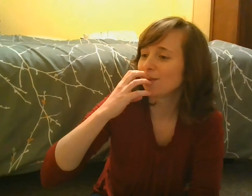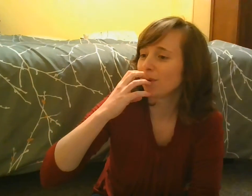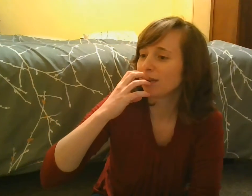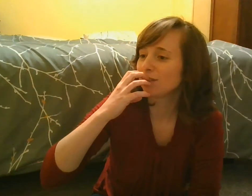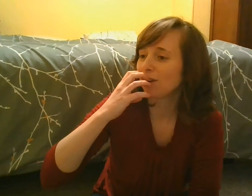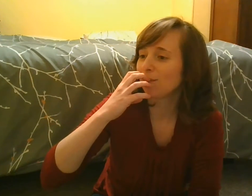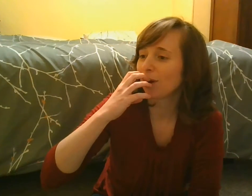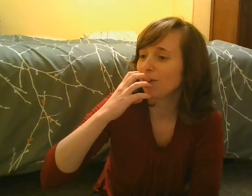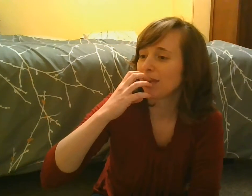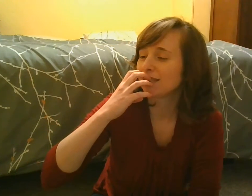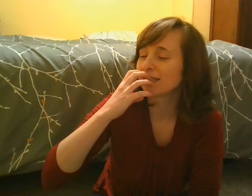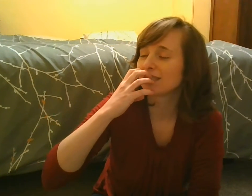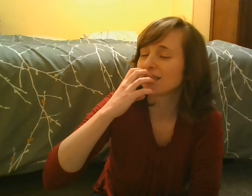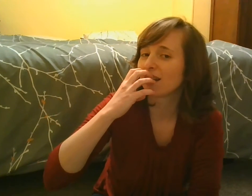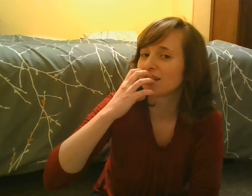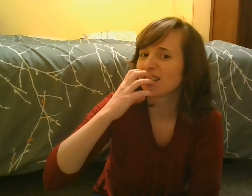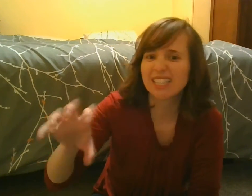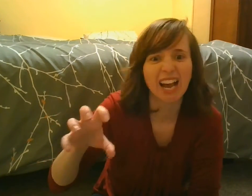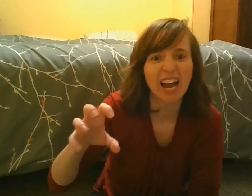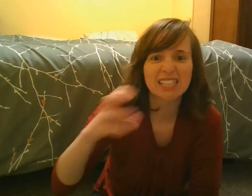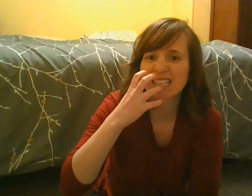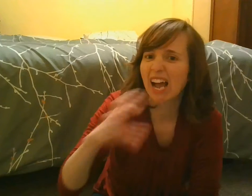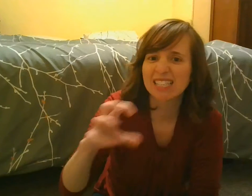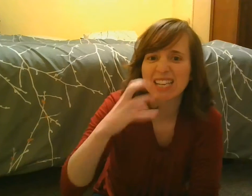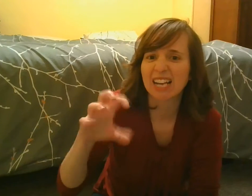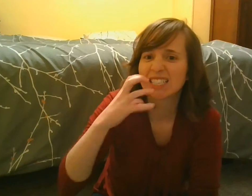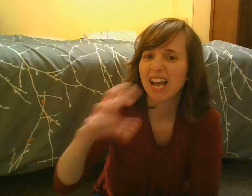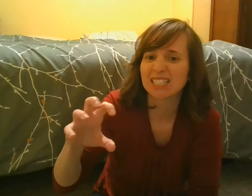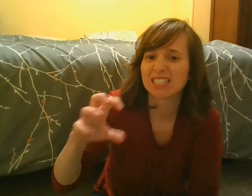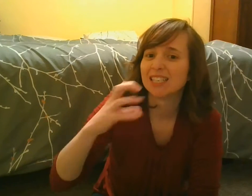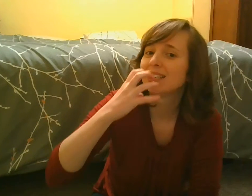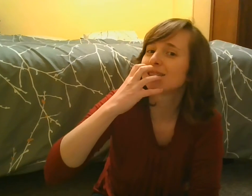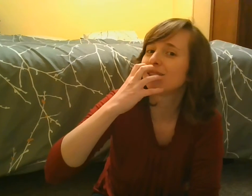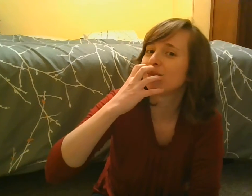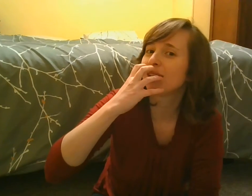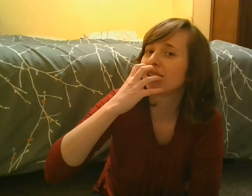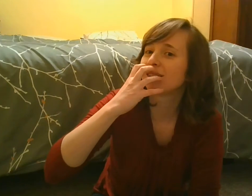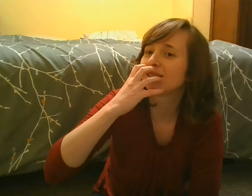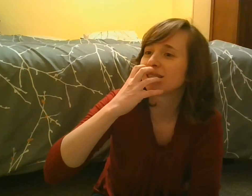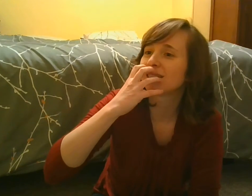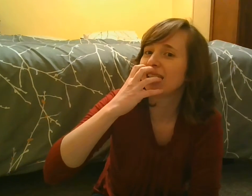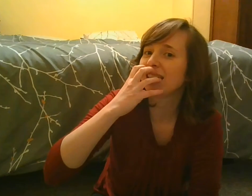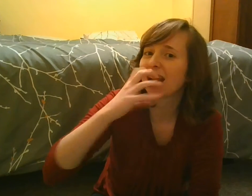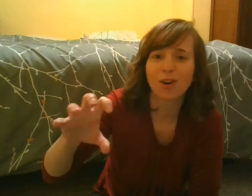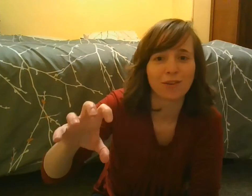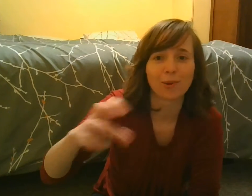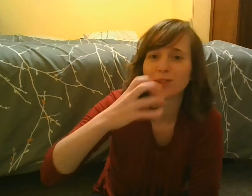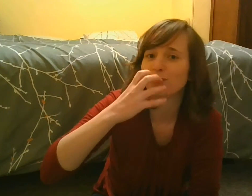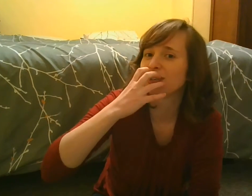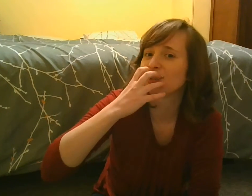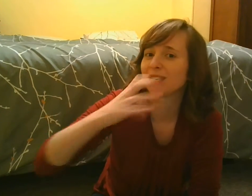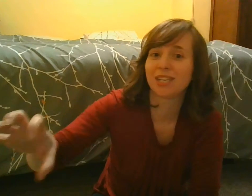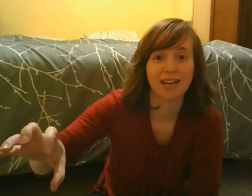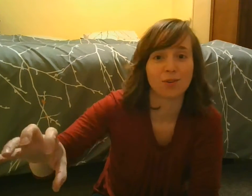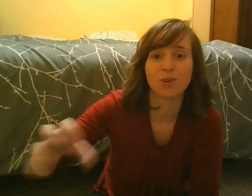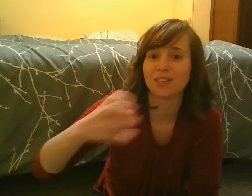bring it to your mouth and just kind of, it's hot, hot, hot, hot. It's going to be kind of taking it out of your mouth. You want to take it out quickly